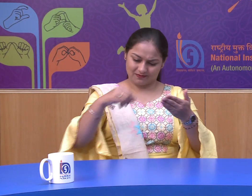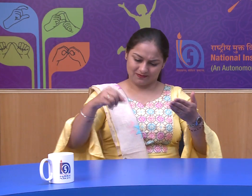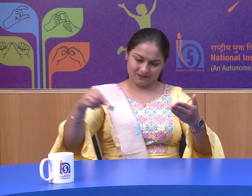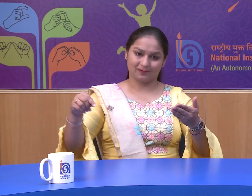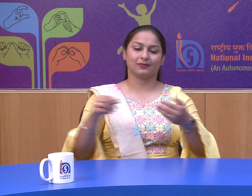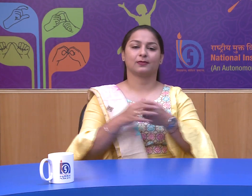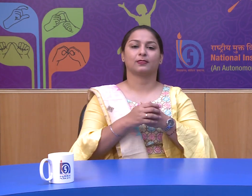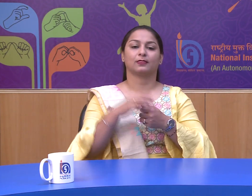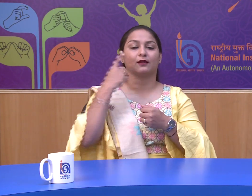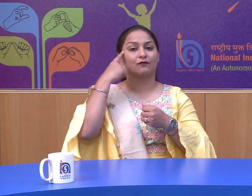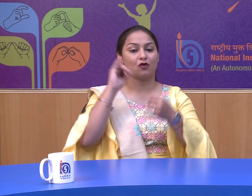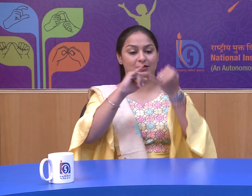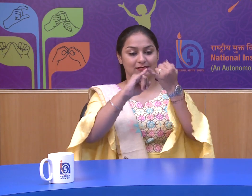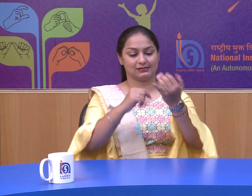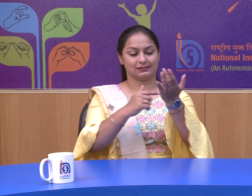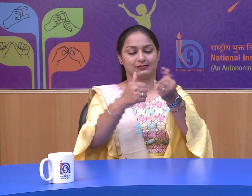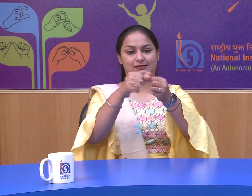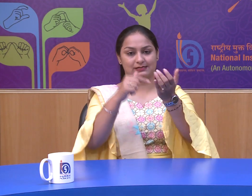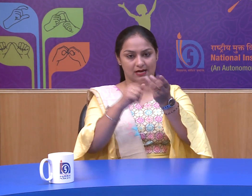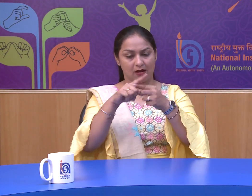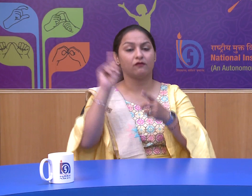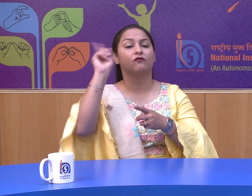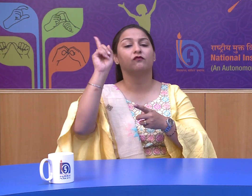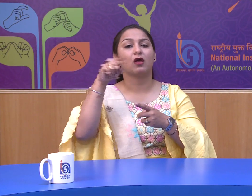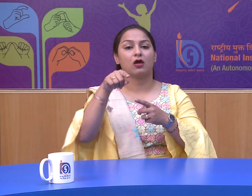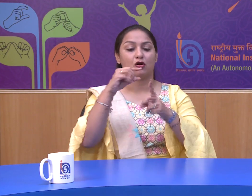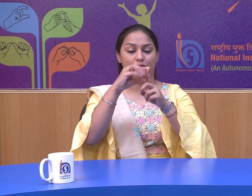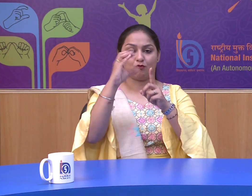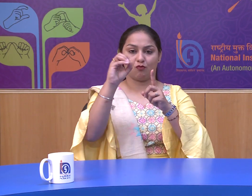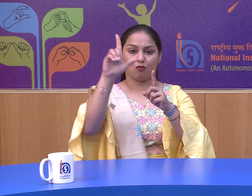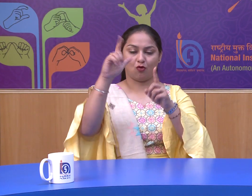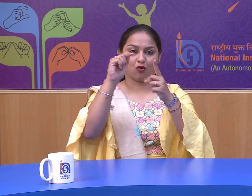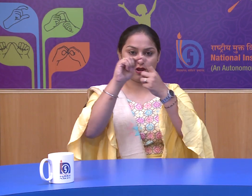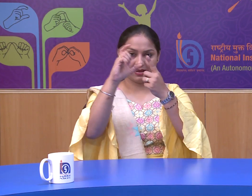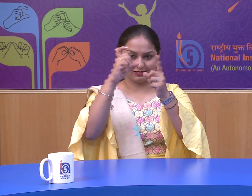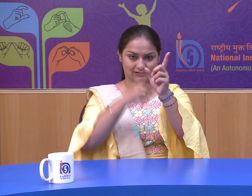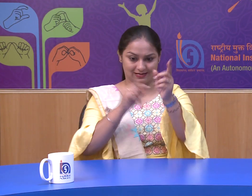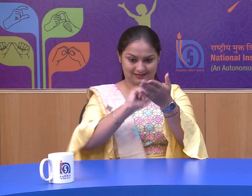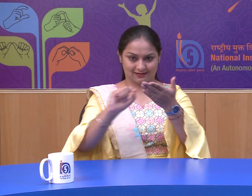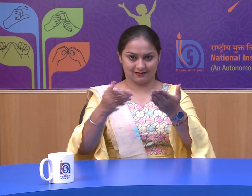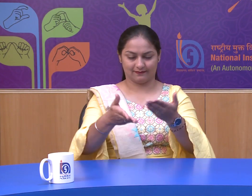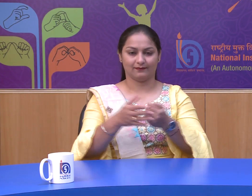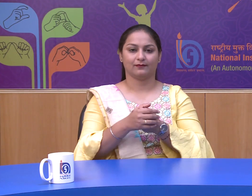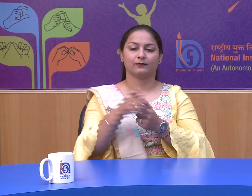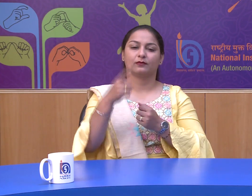his state, where his policies were written on the stone